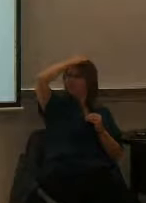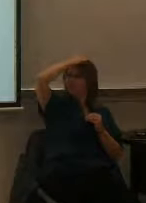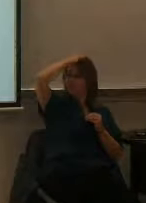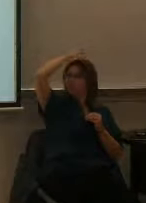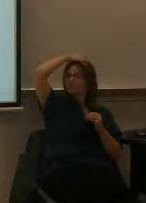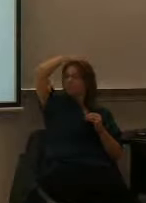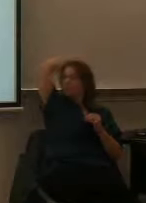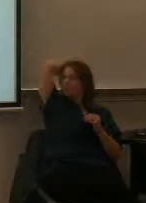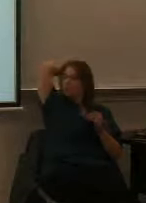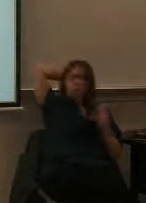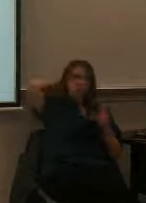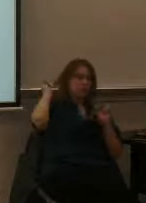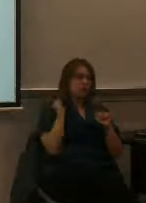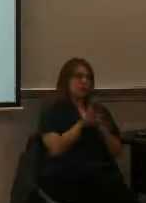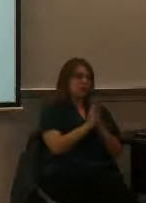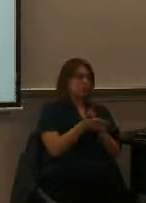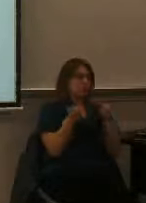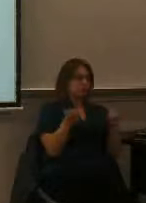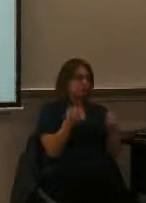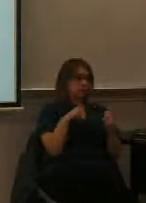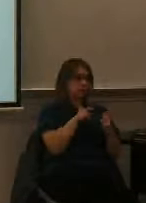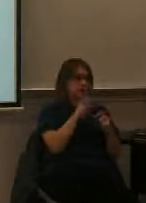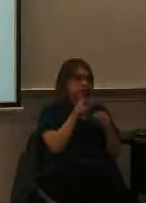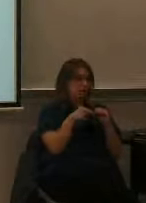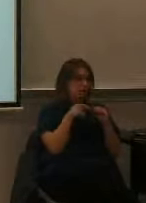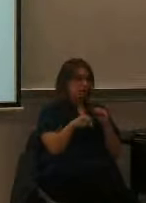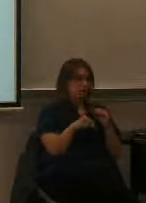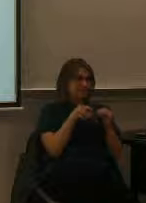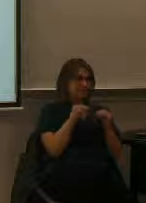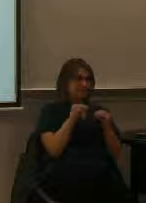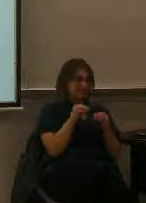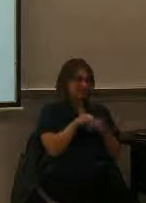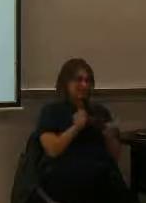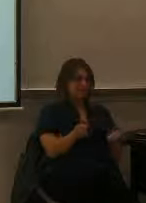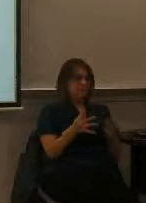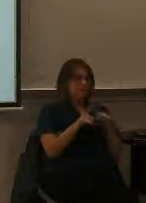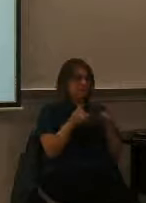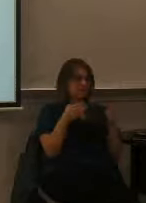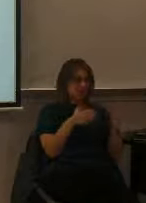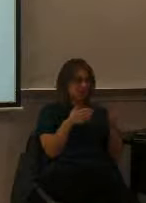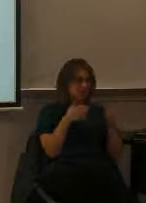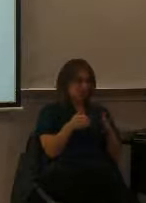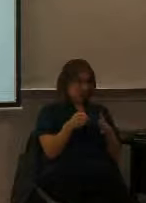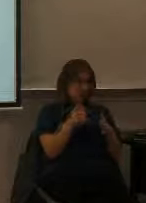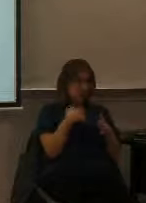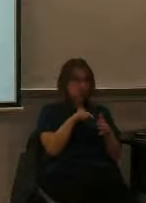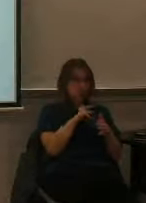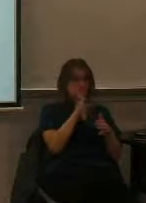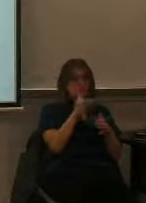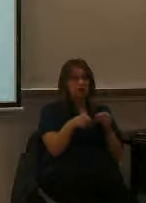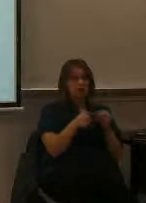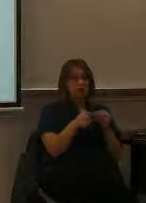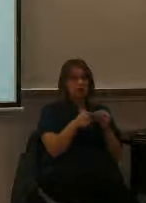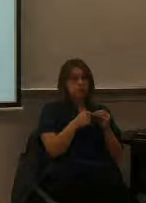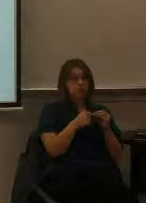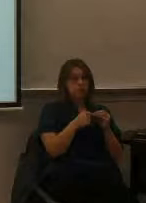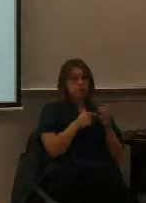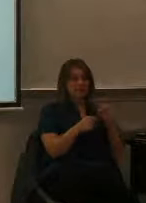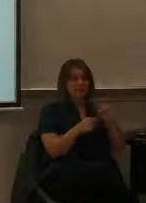Or you can get to be too large. So we've talked about this in a number of different contexts. We've talked about,